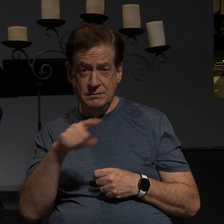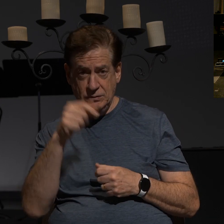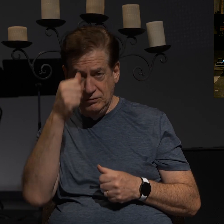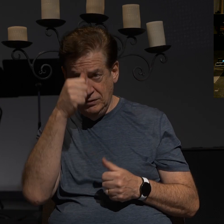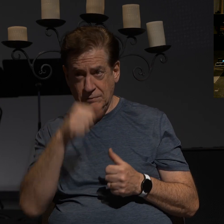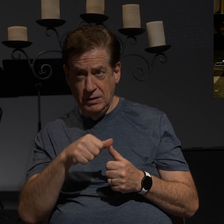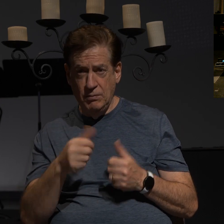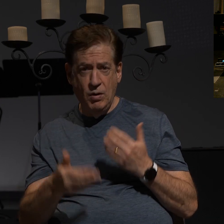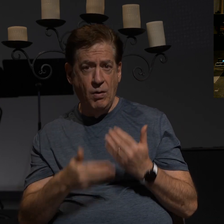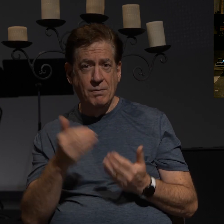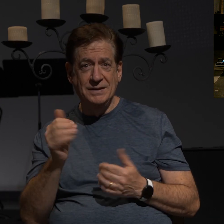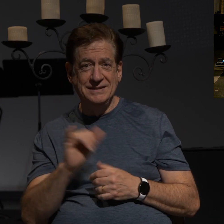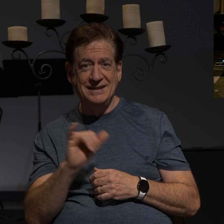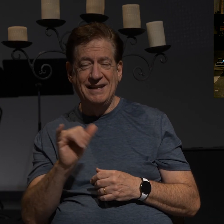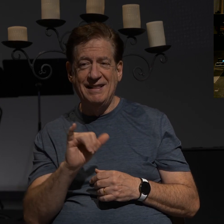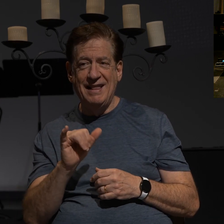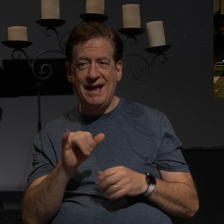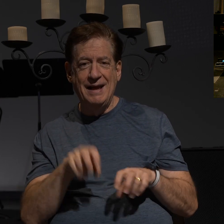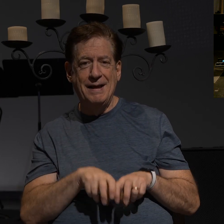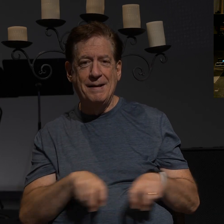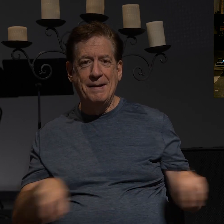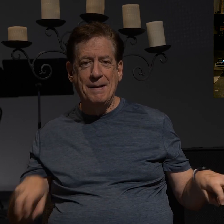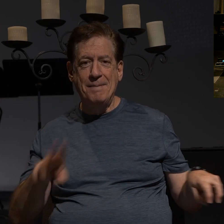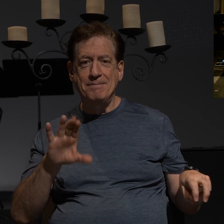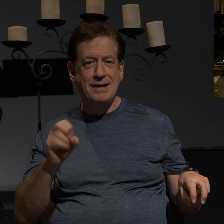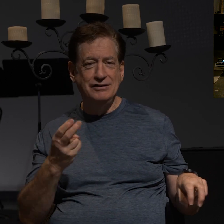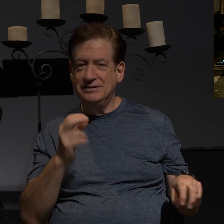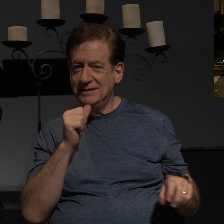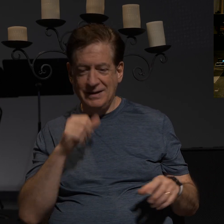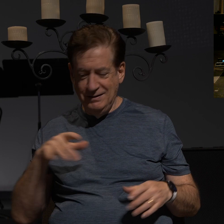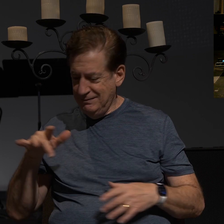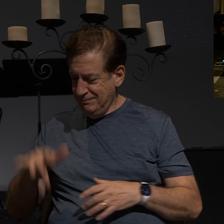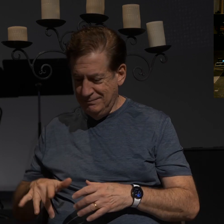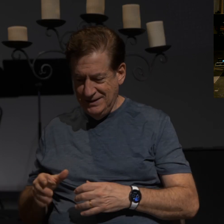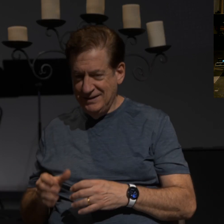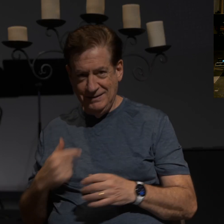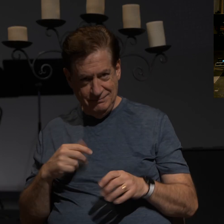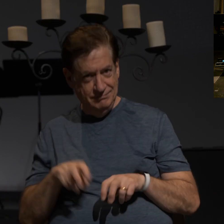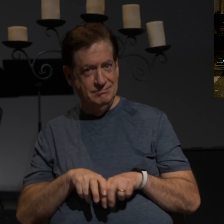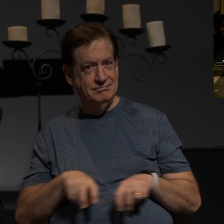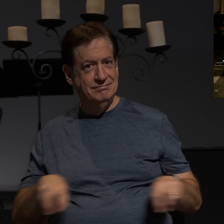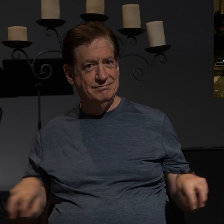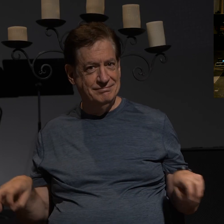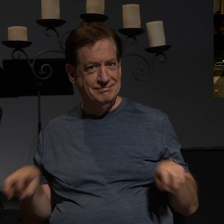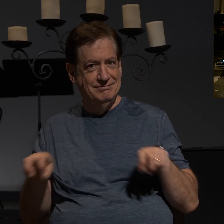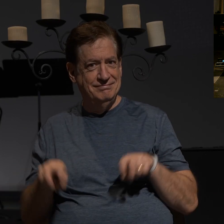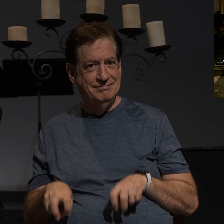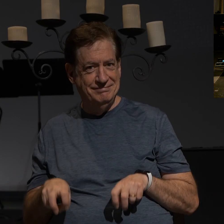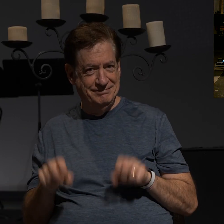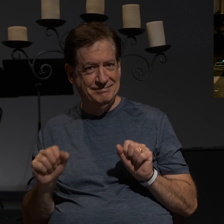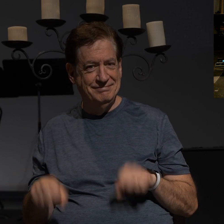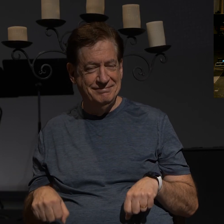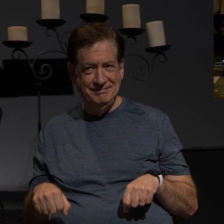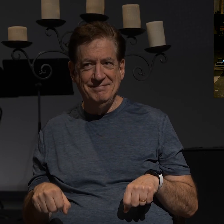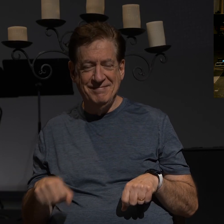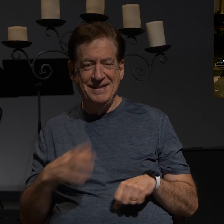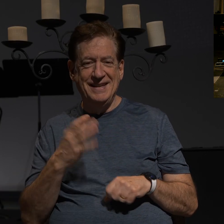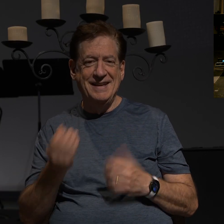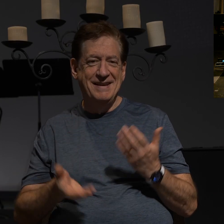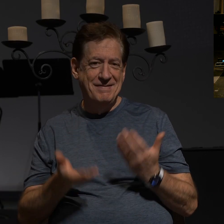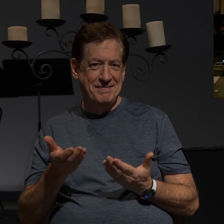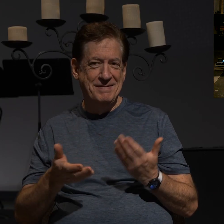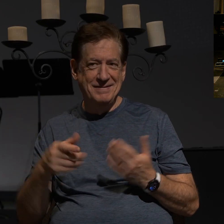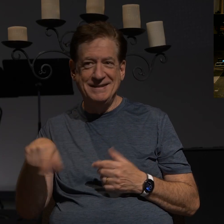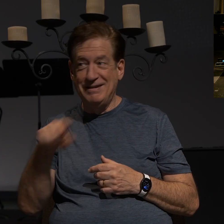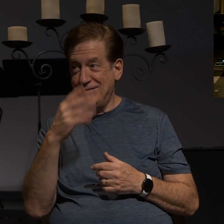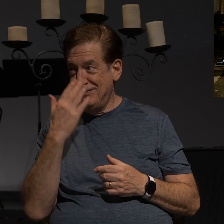used to be almost like a bench in the front. Not a console in the middle, but you could sit all the way across and probably illegally put as many